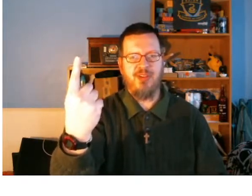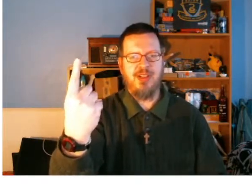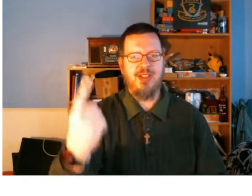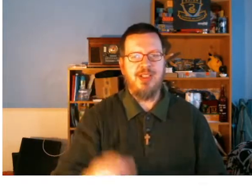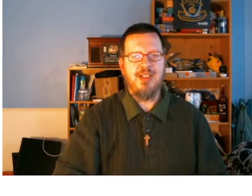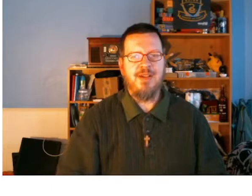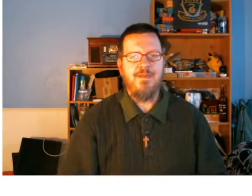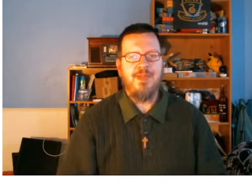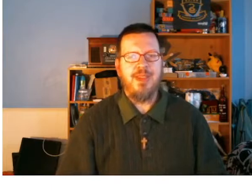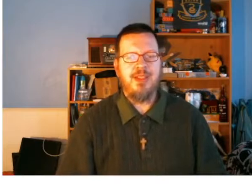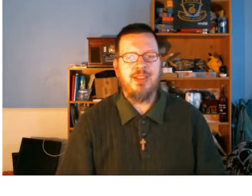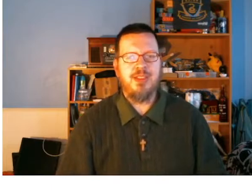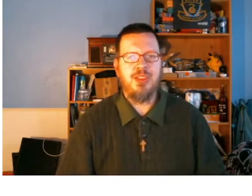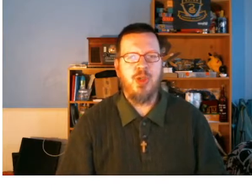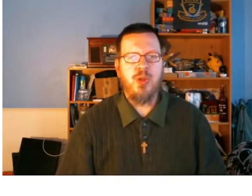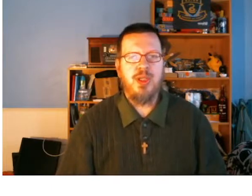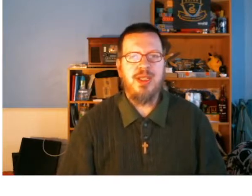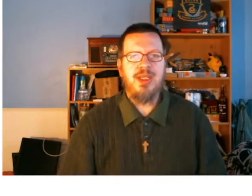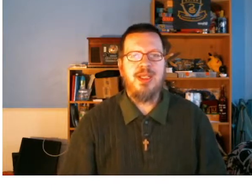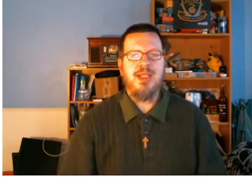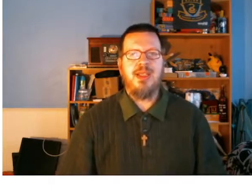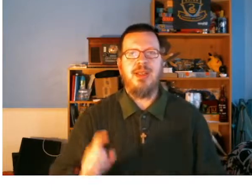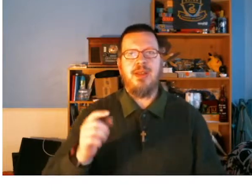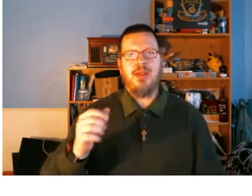myself. So